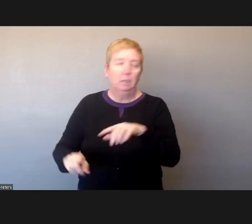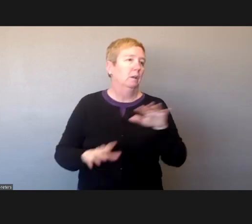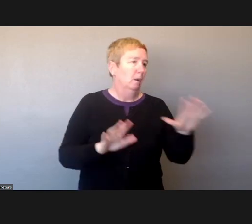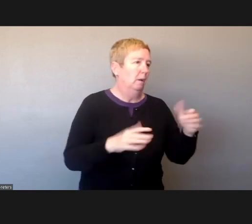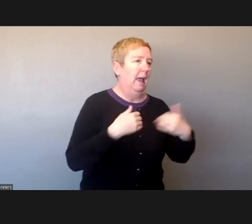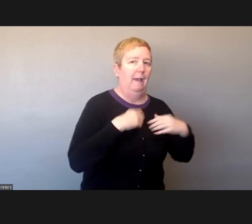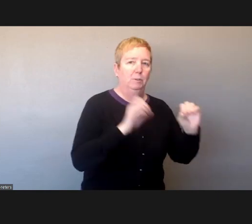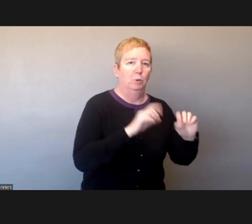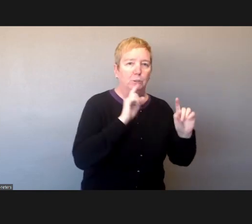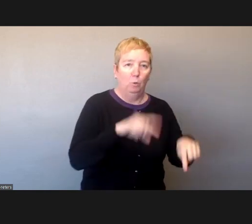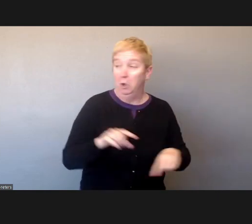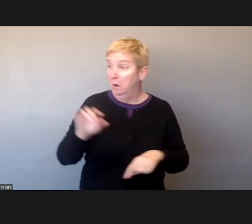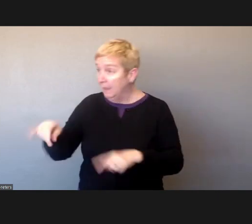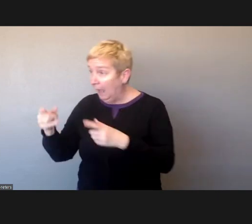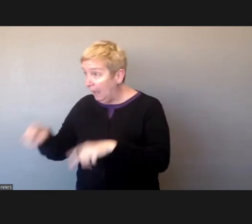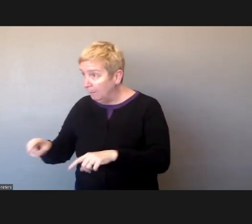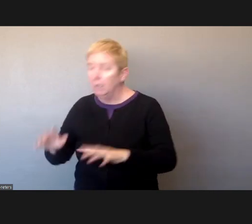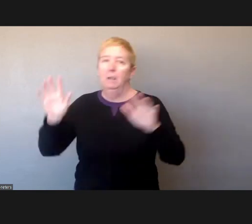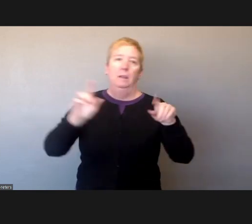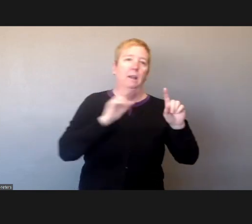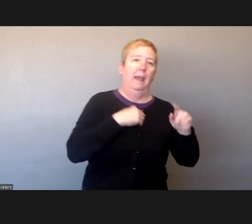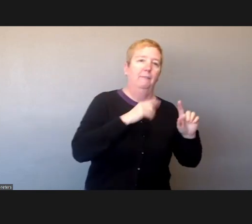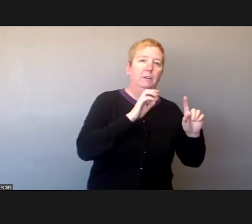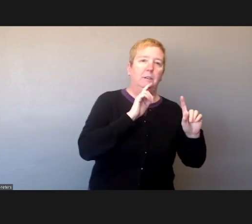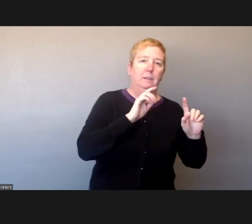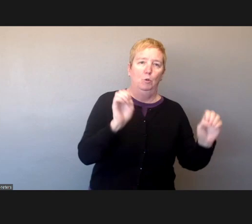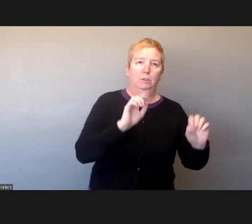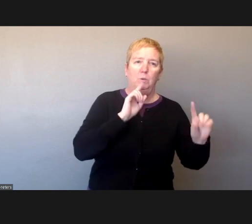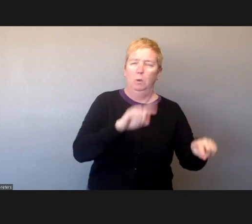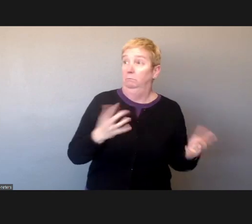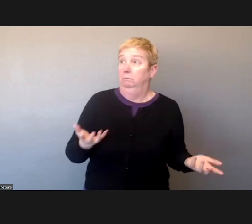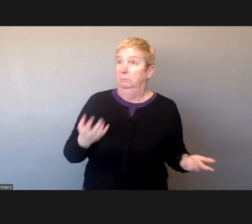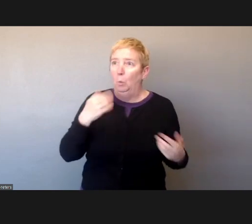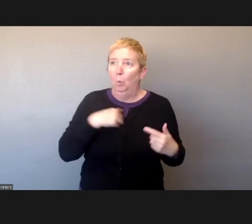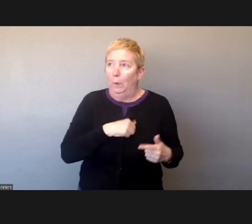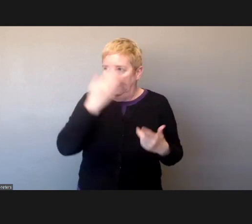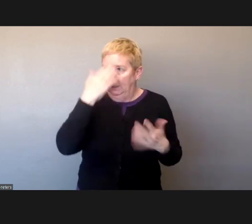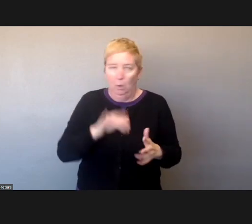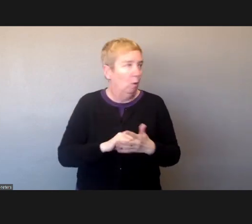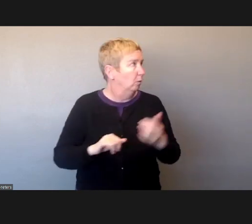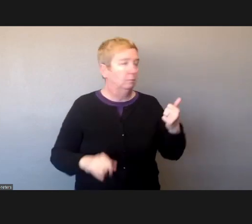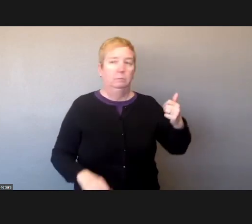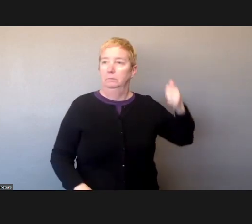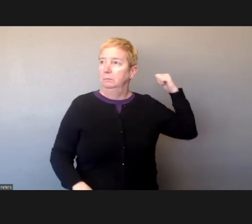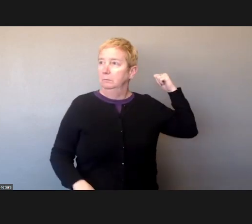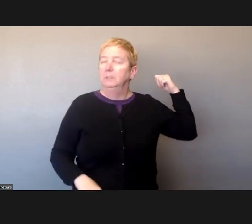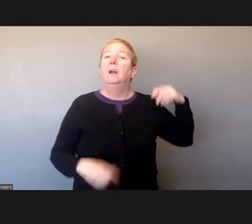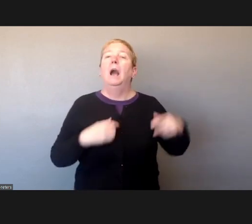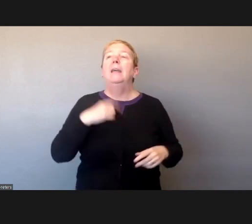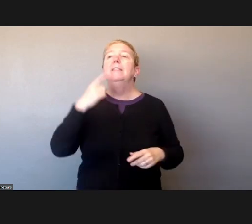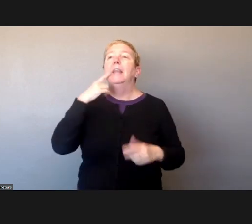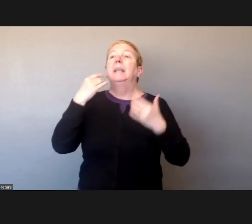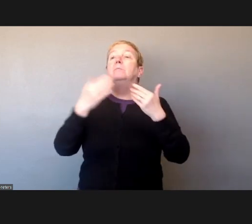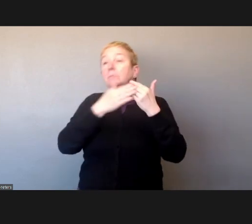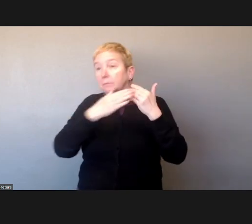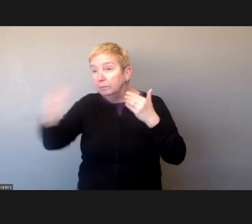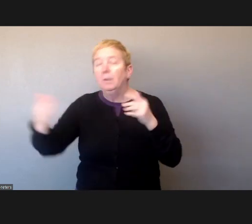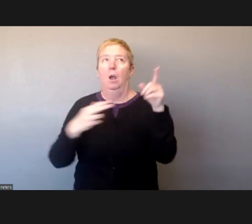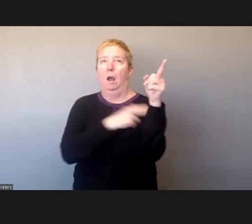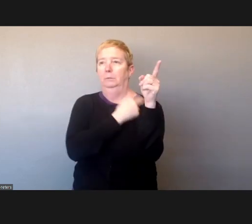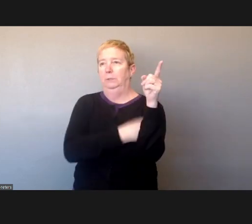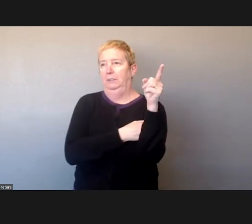stayed focused on hospitalizations. And I think that in the future, that hospitalizations trigger will be the